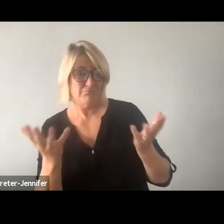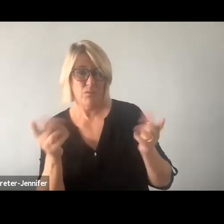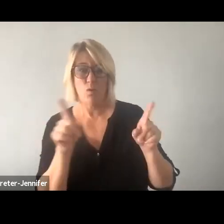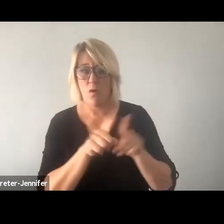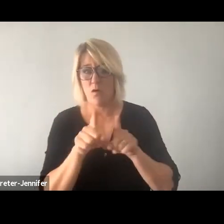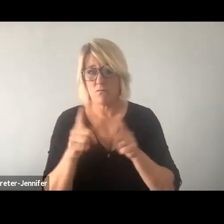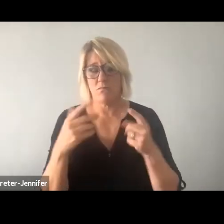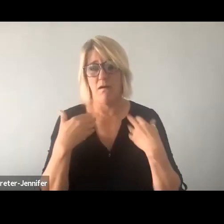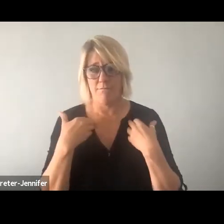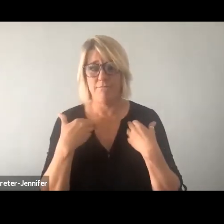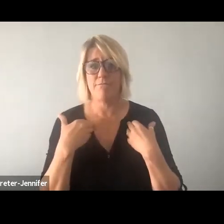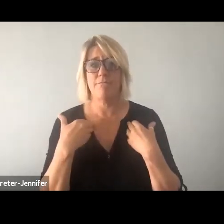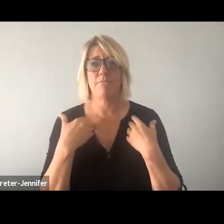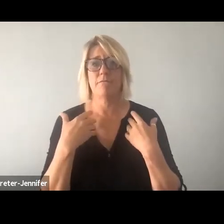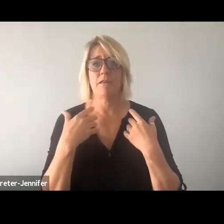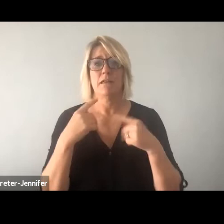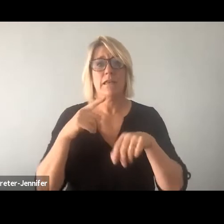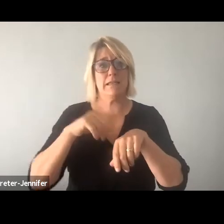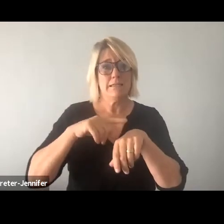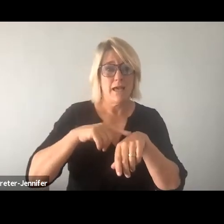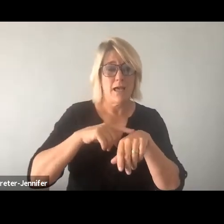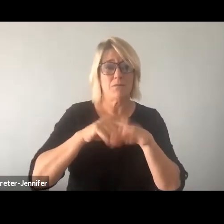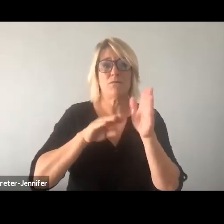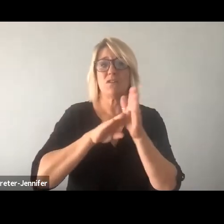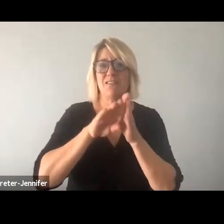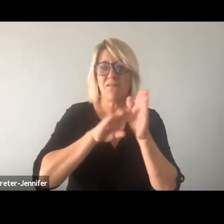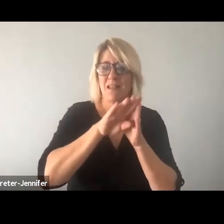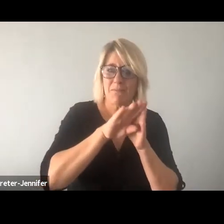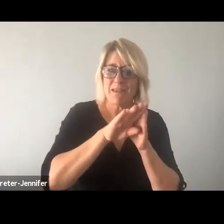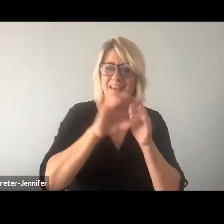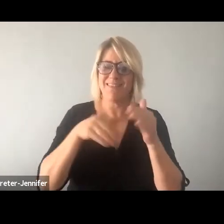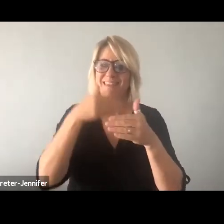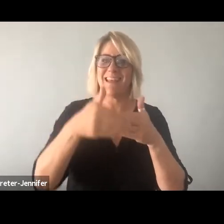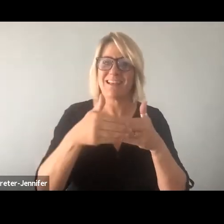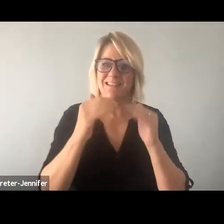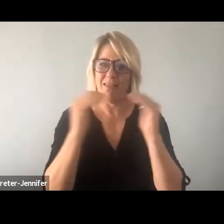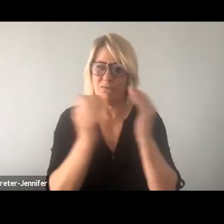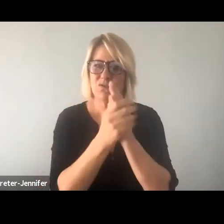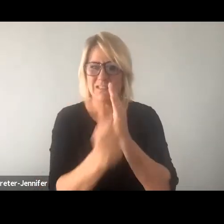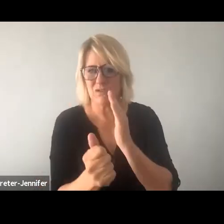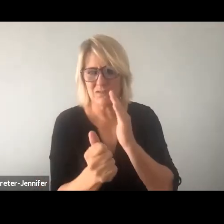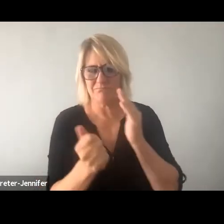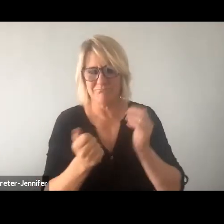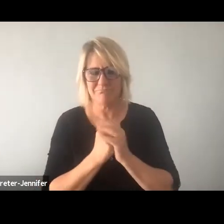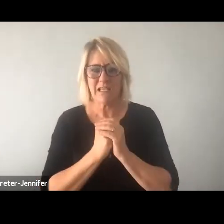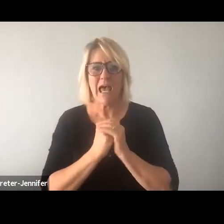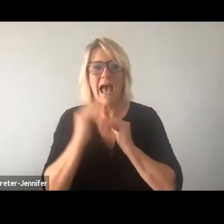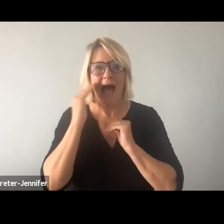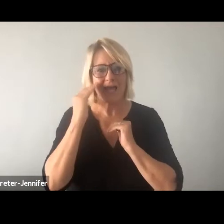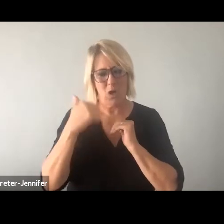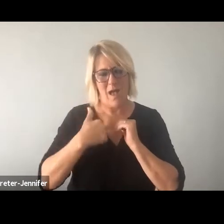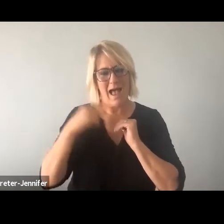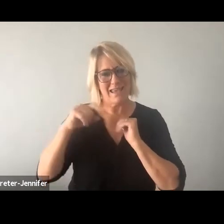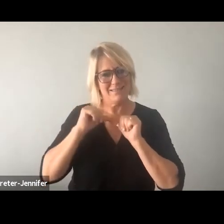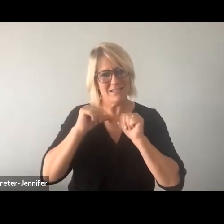be spending some time on building some of those next level skills, if you would. I know that I continue to need new